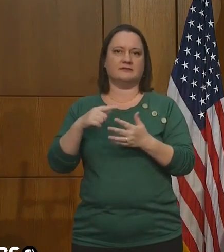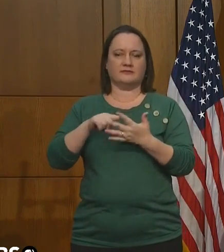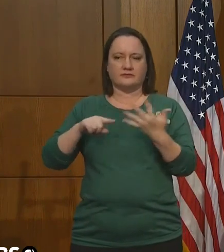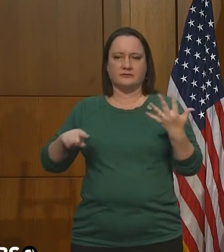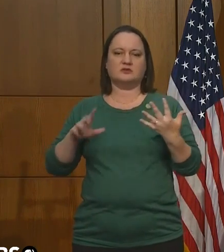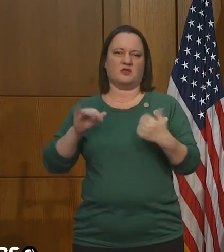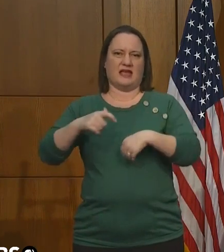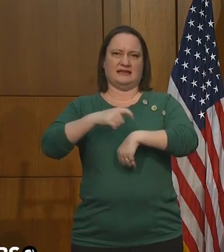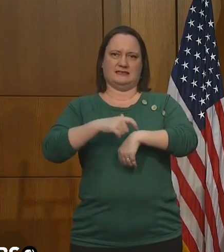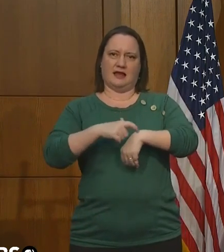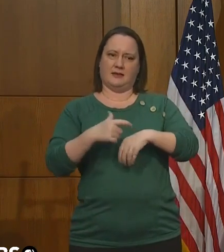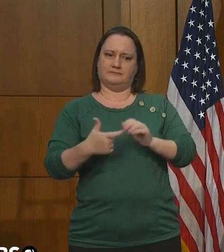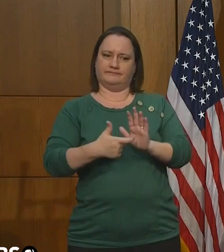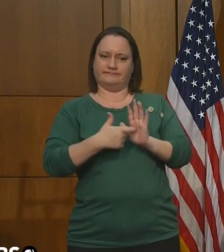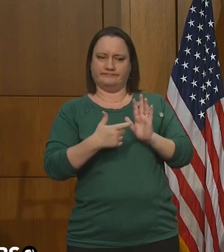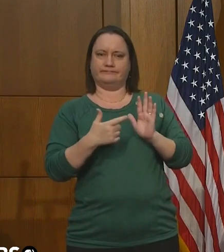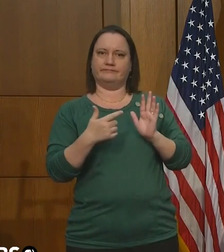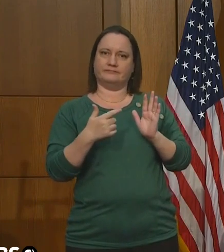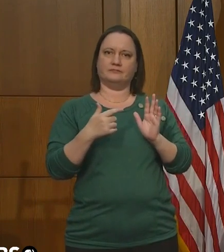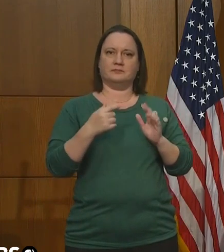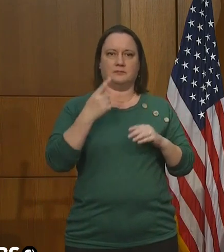epidemiologists